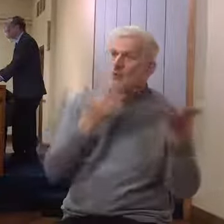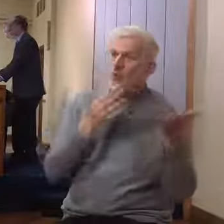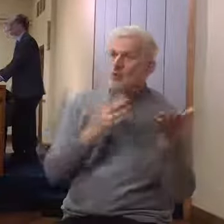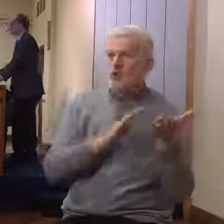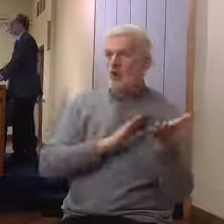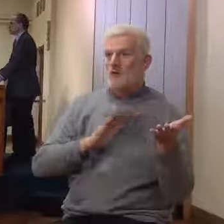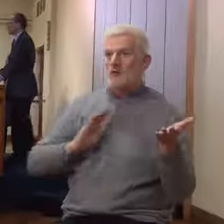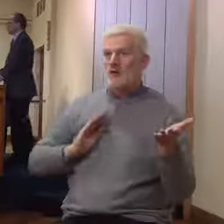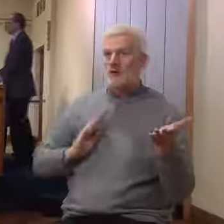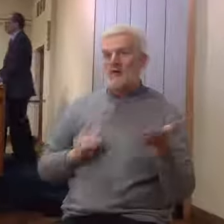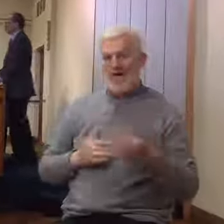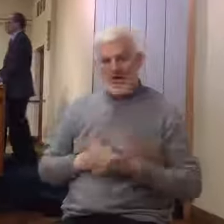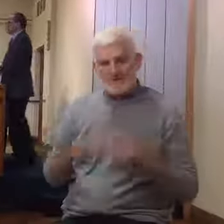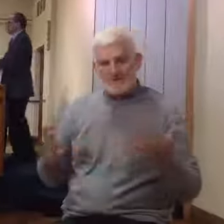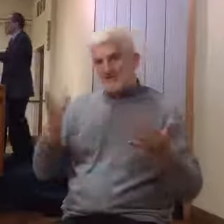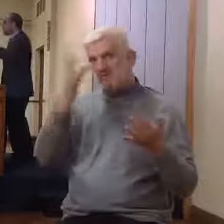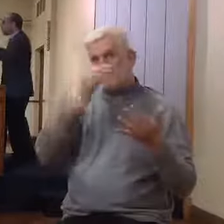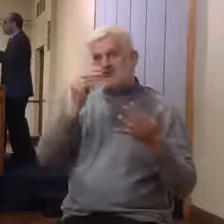decrees